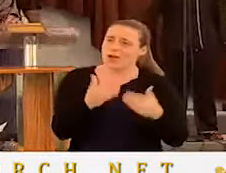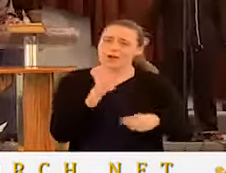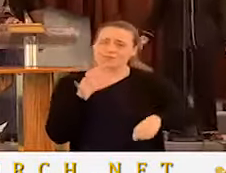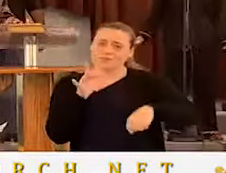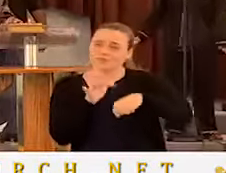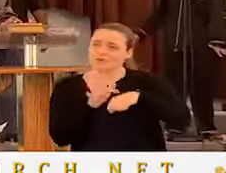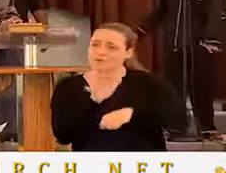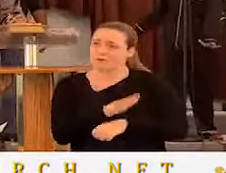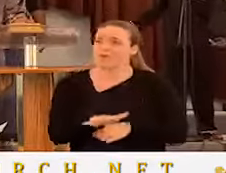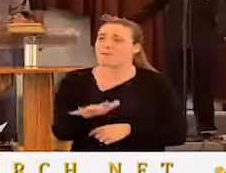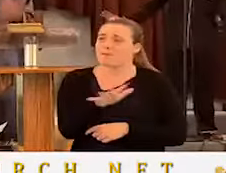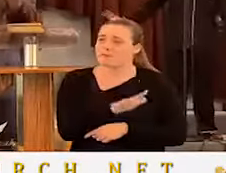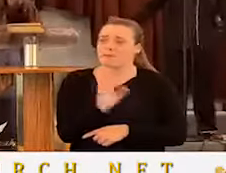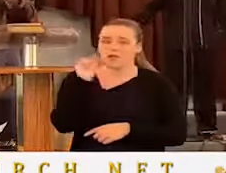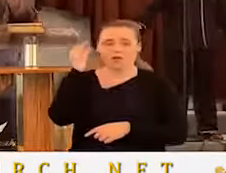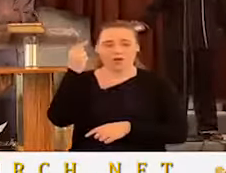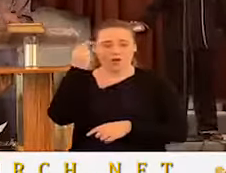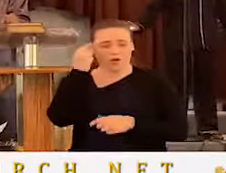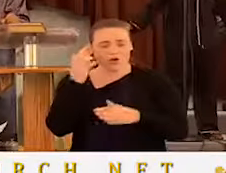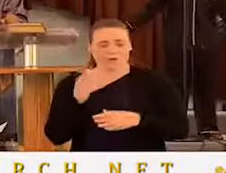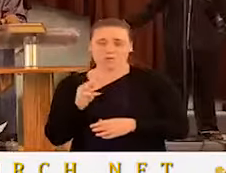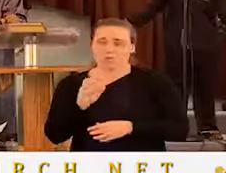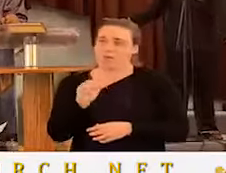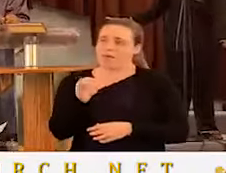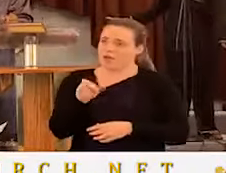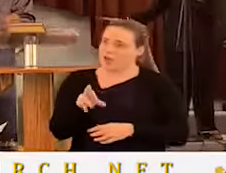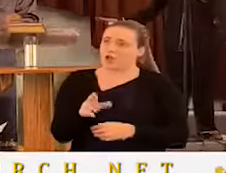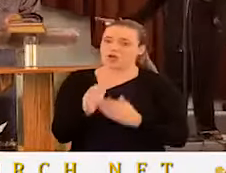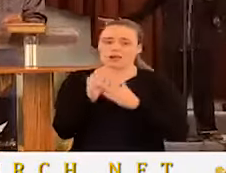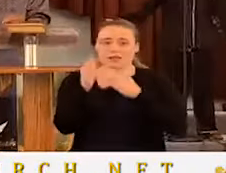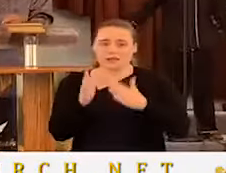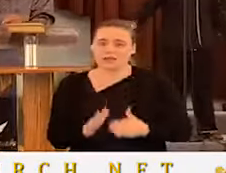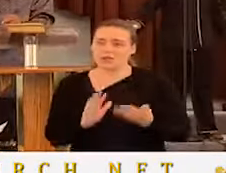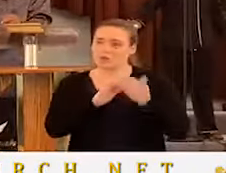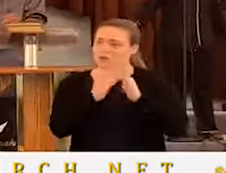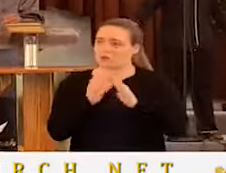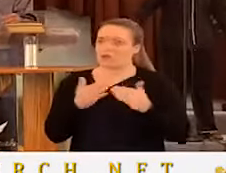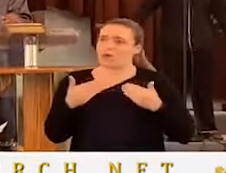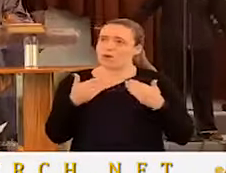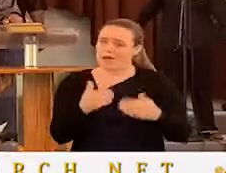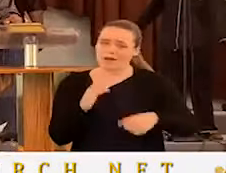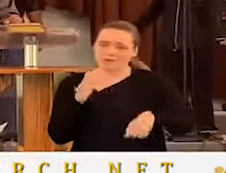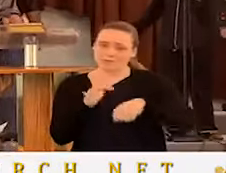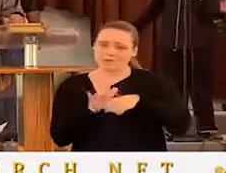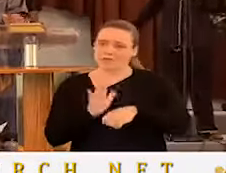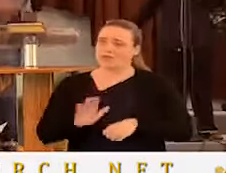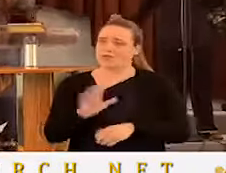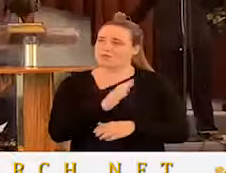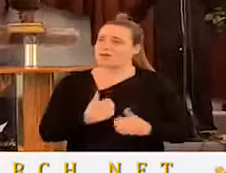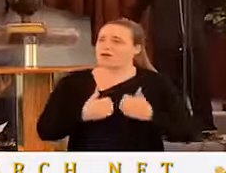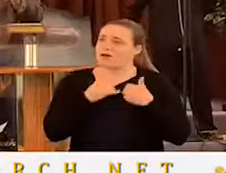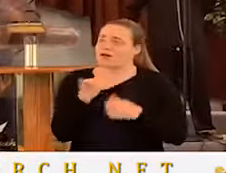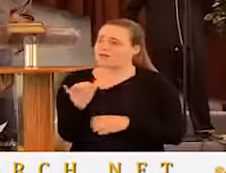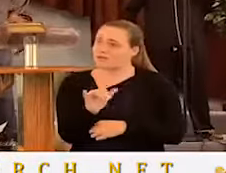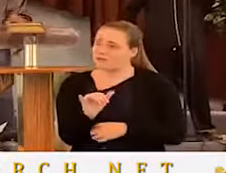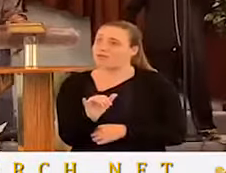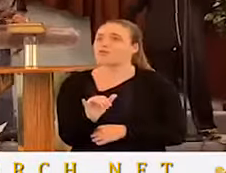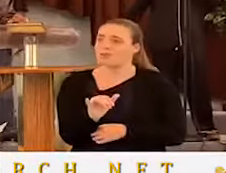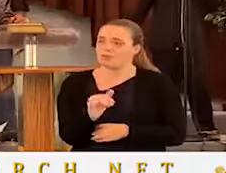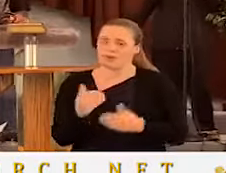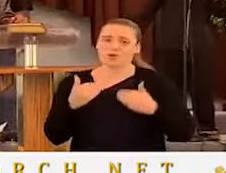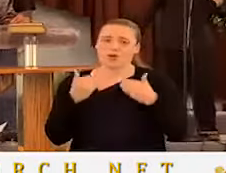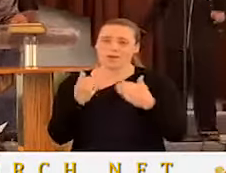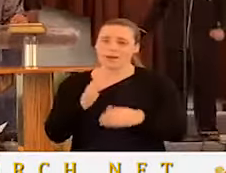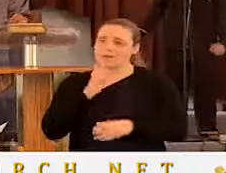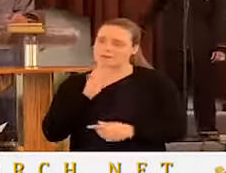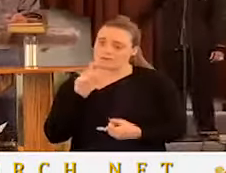senators, our governors, our mayors. Speak, Lord. A word from you. Father, speak to the body of Christ,